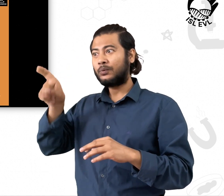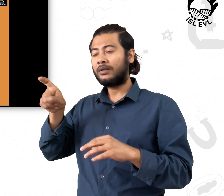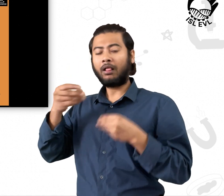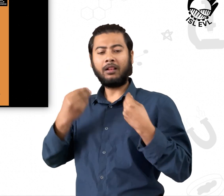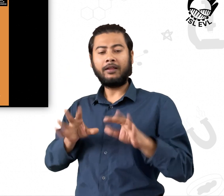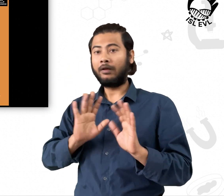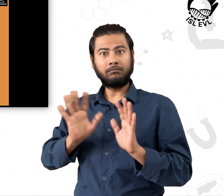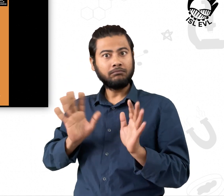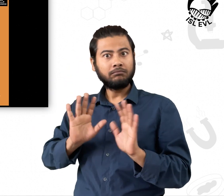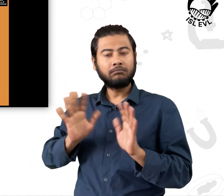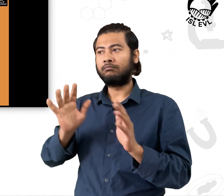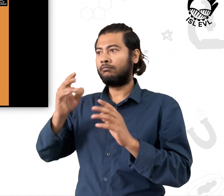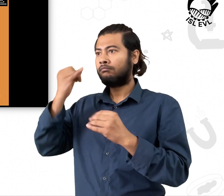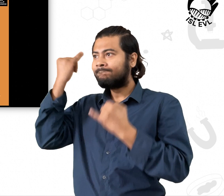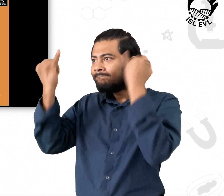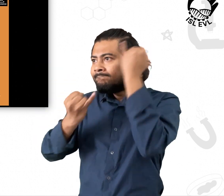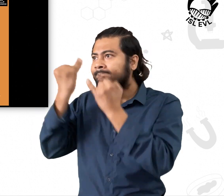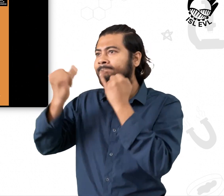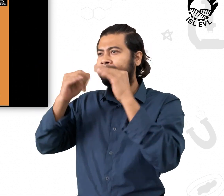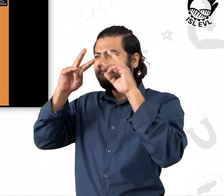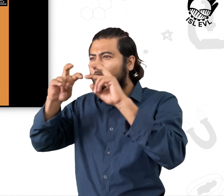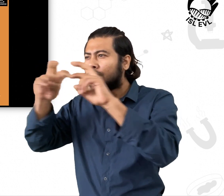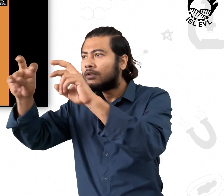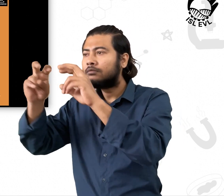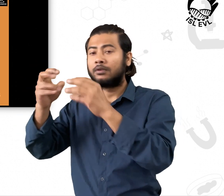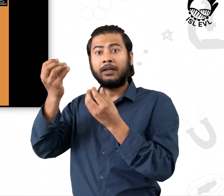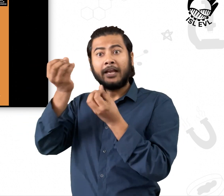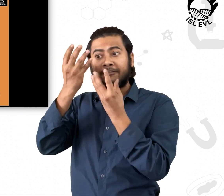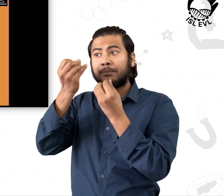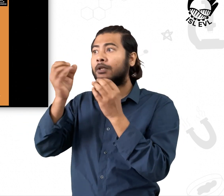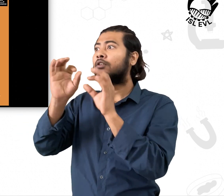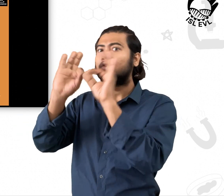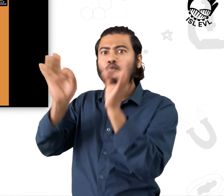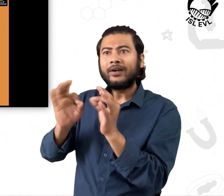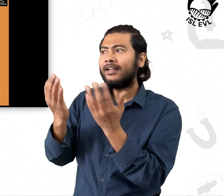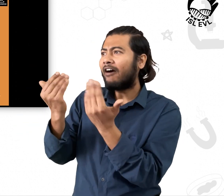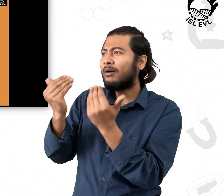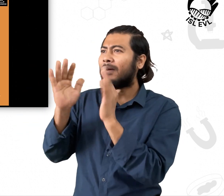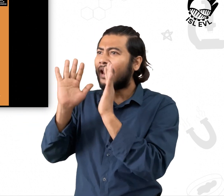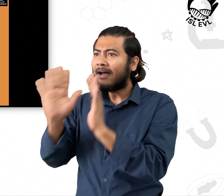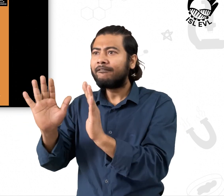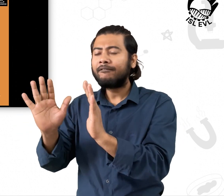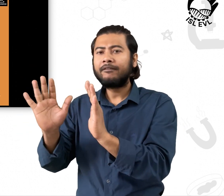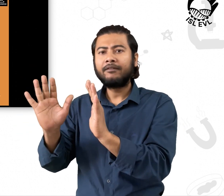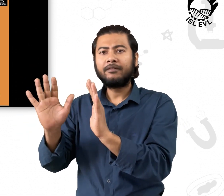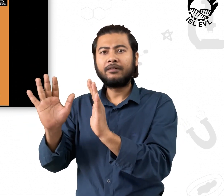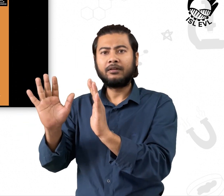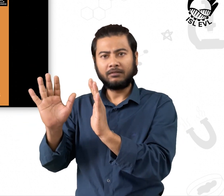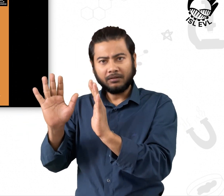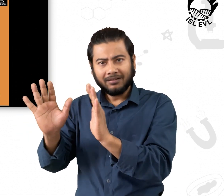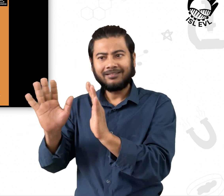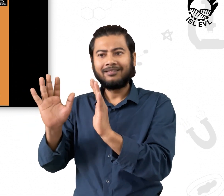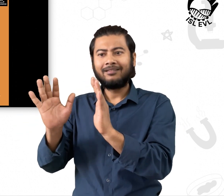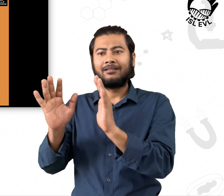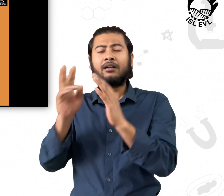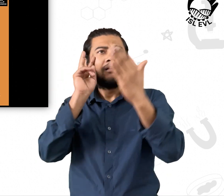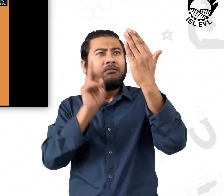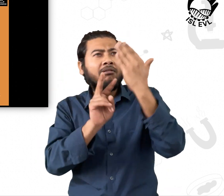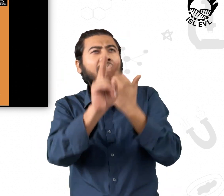started asking questions and trying to find its answers based on available information and